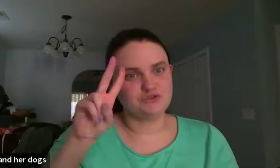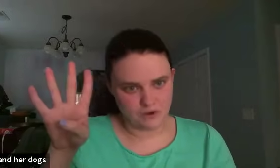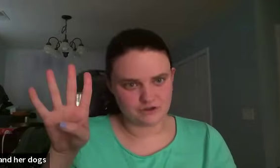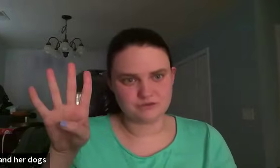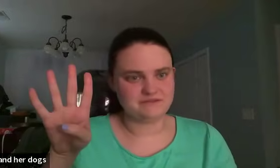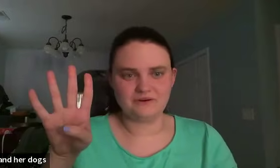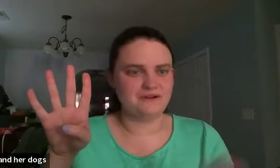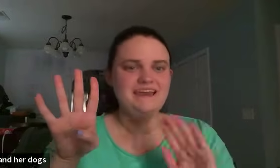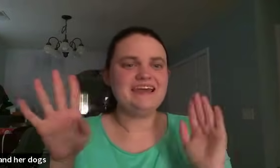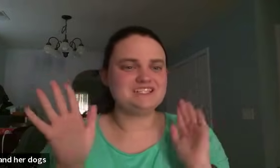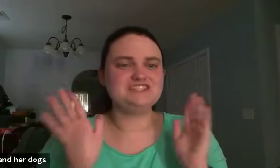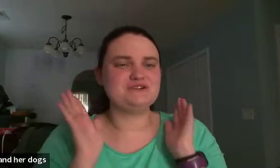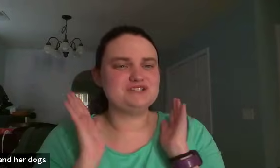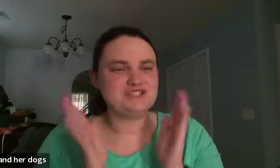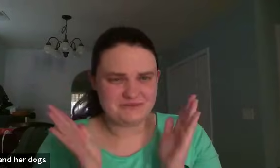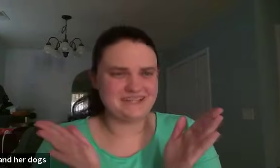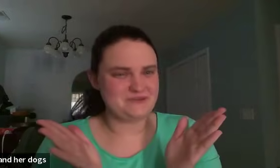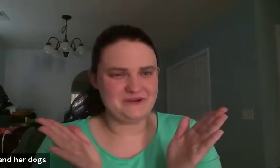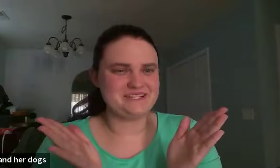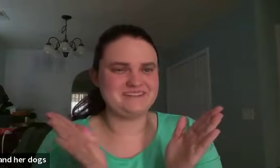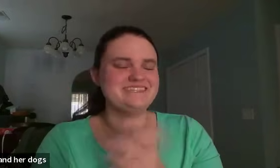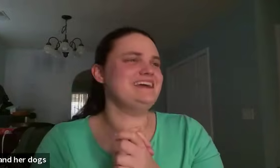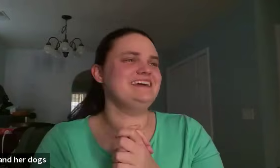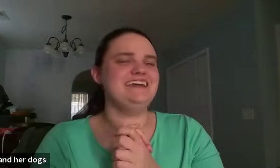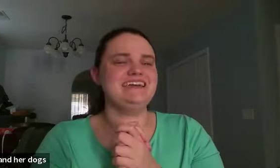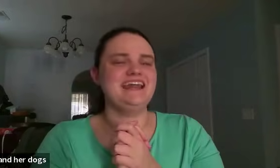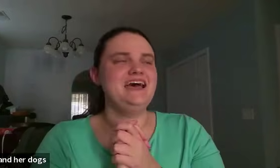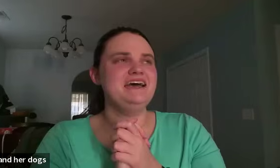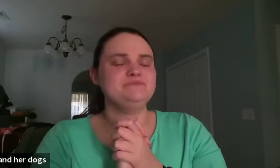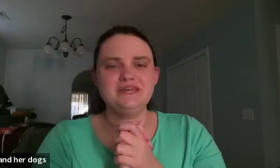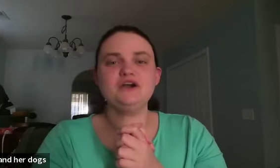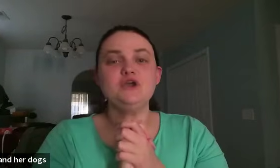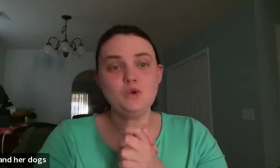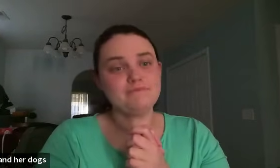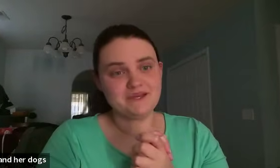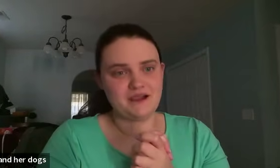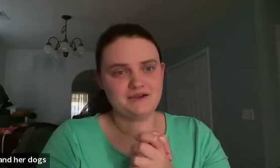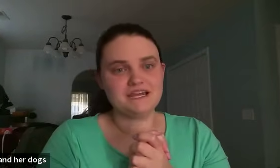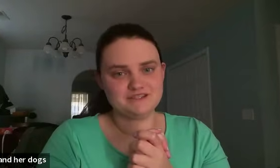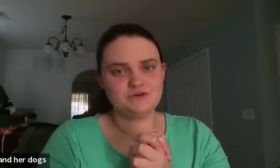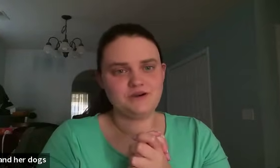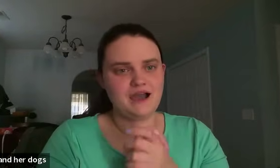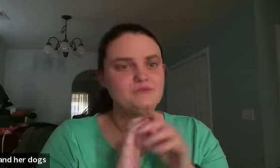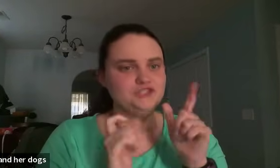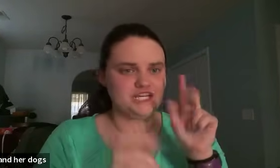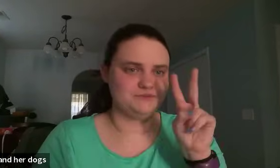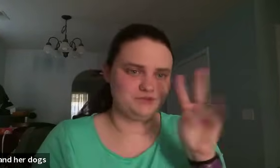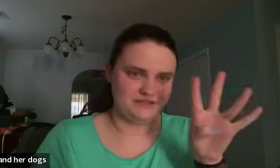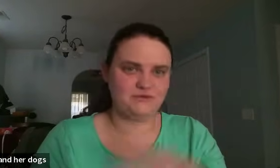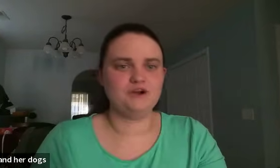you wrong 24. It's just there are so many different ways you can sign it. And depending on who I've been around at school, I will change from 24